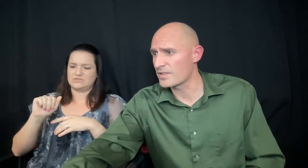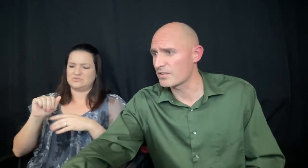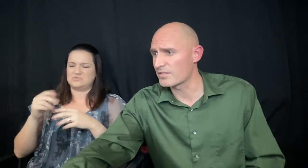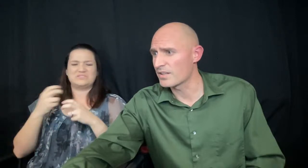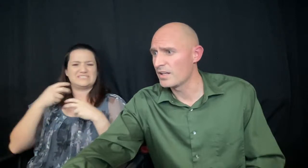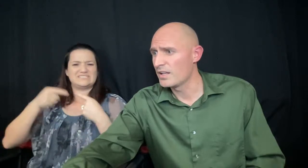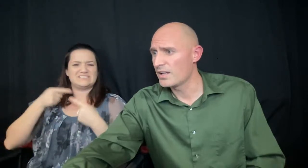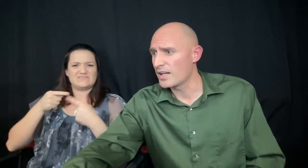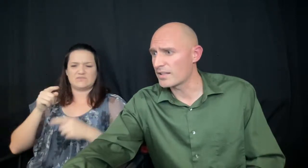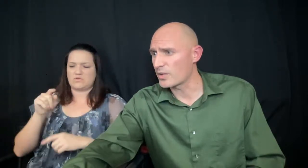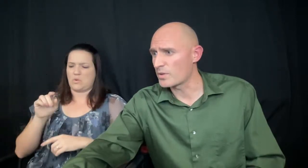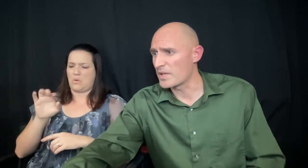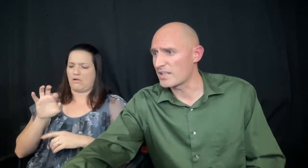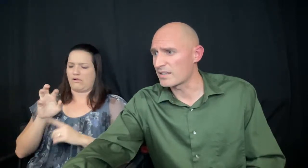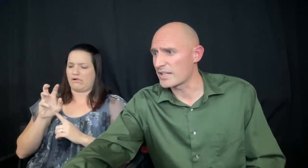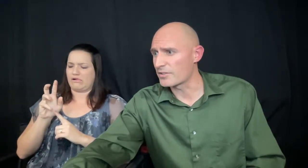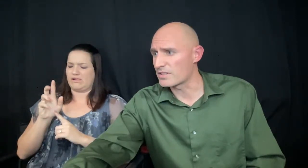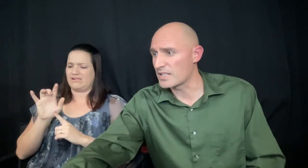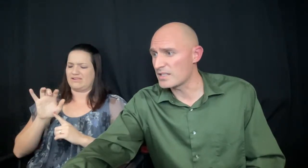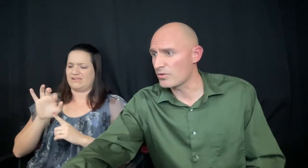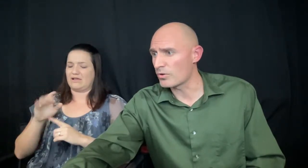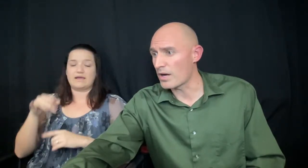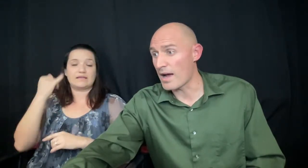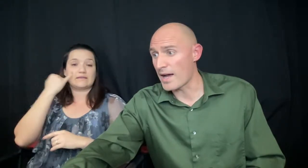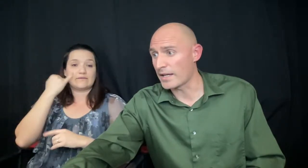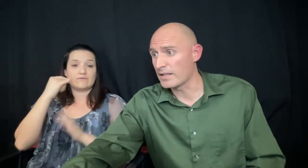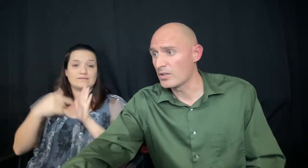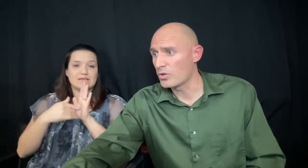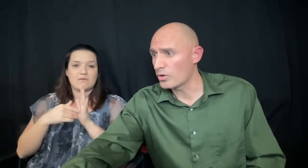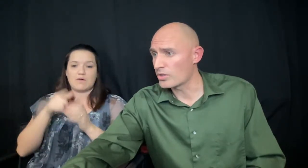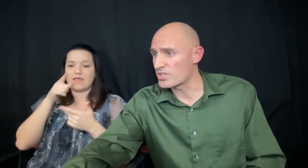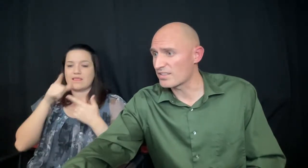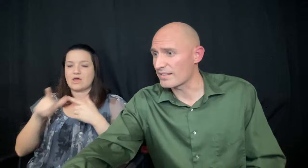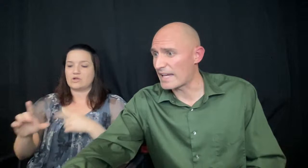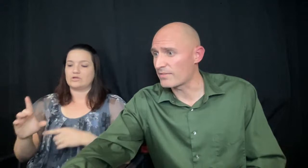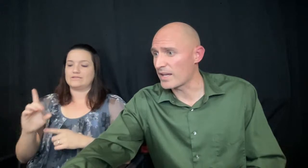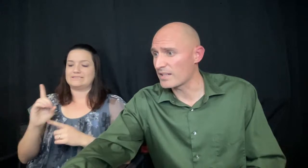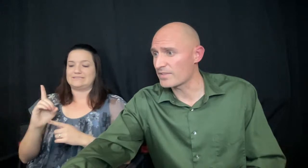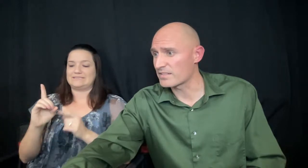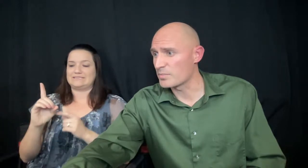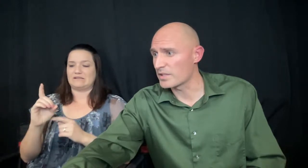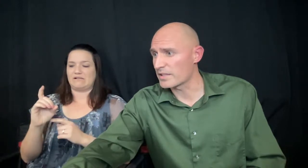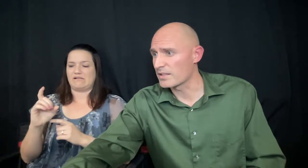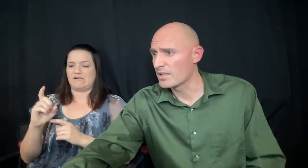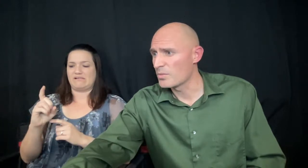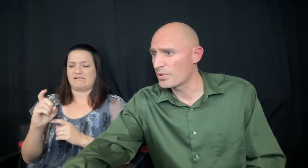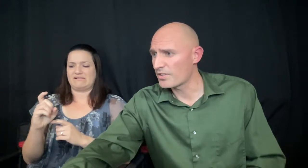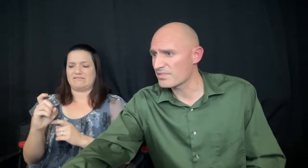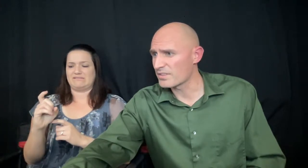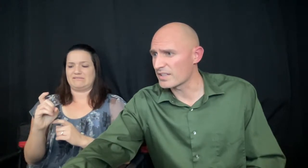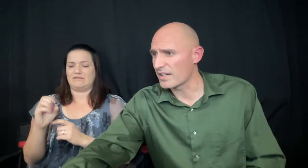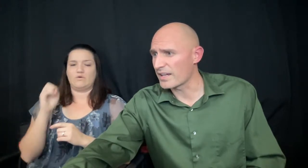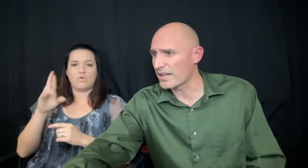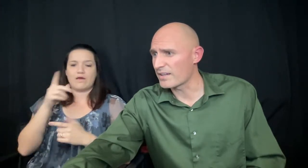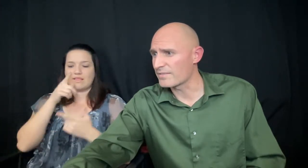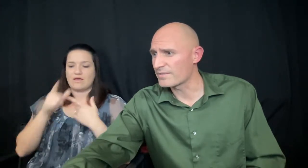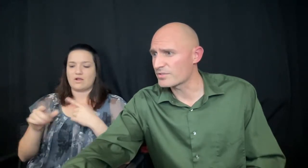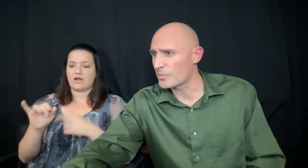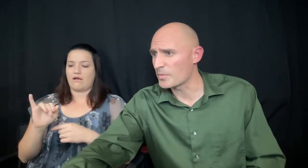fingers, like when making the letter D or I, or just lack of hand flexibility. Personally, I have trouble making